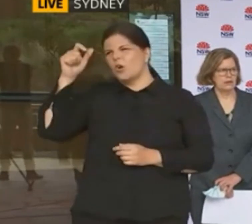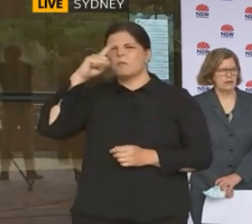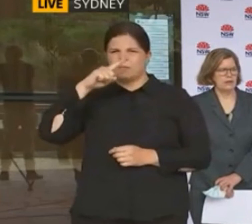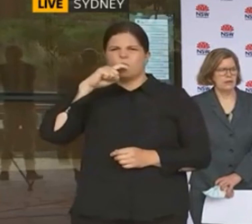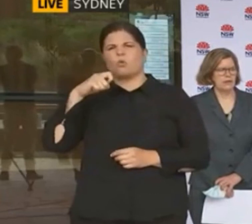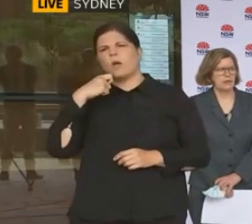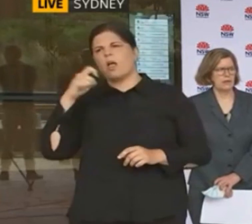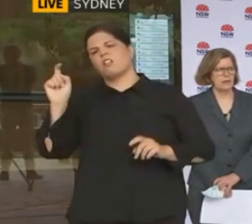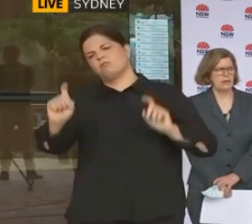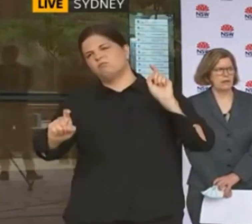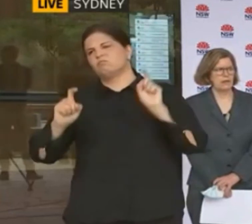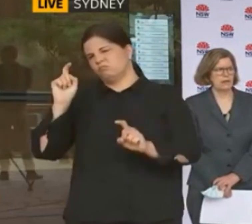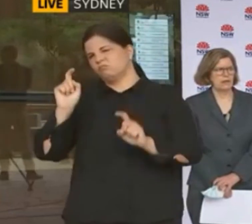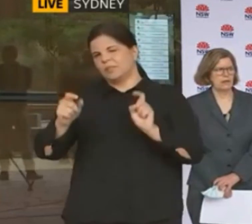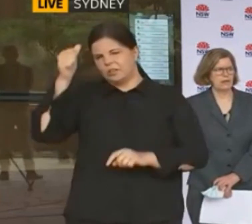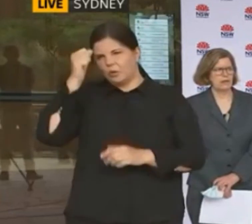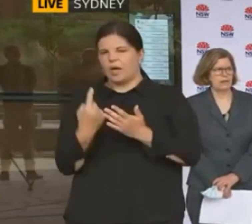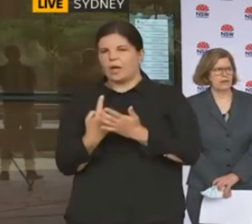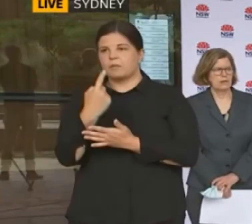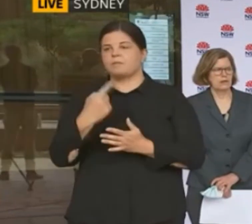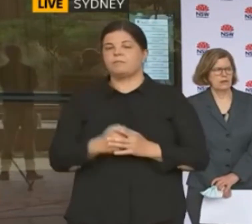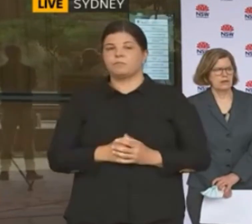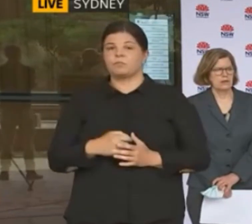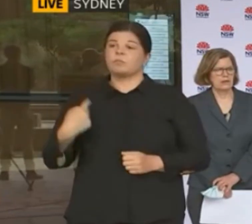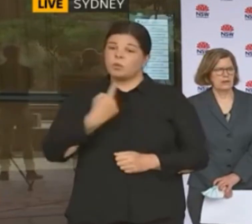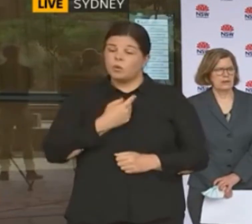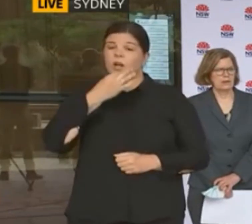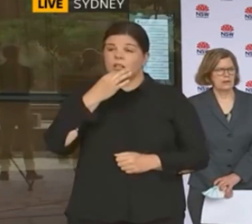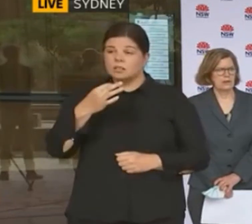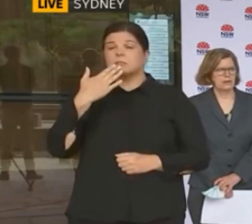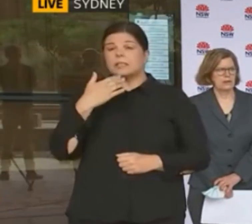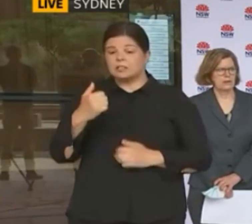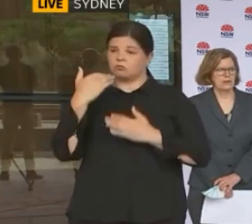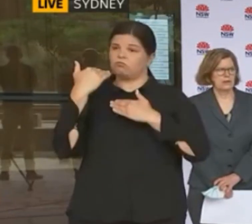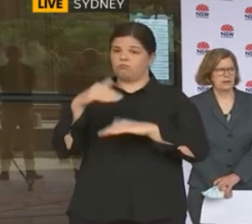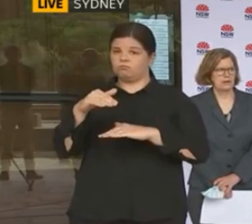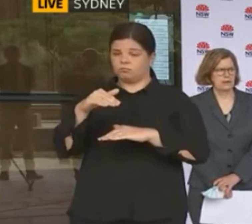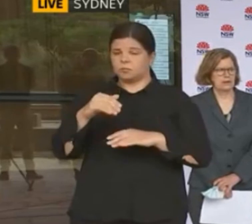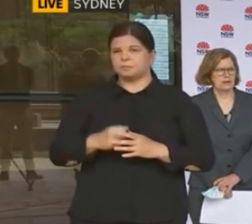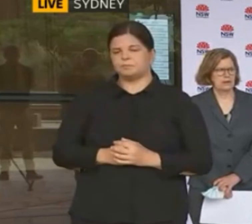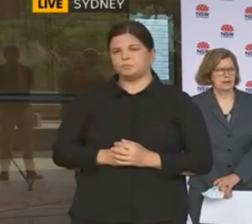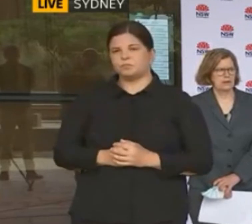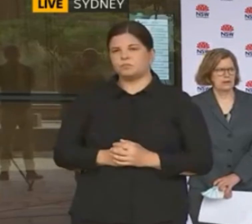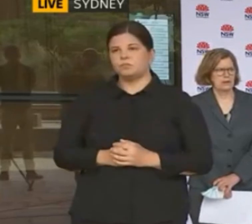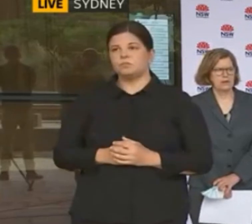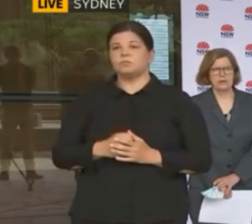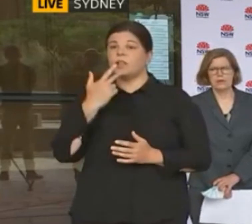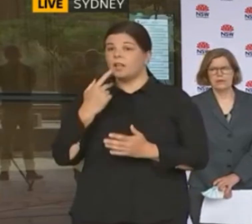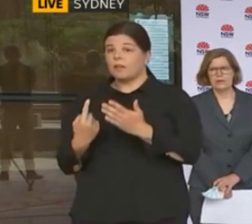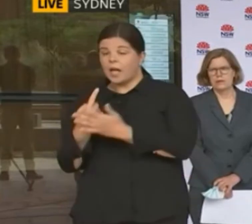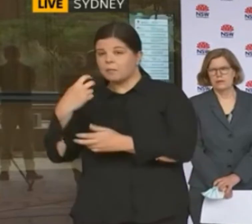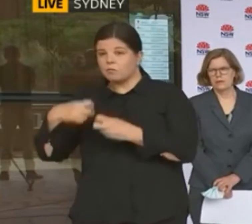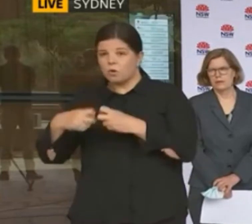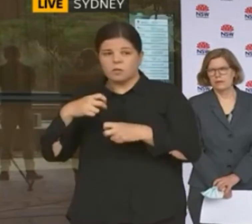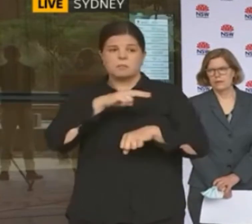as you've heard from Dr. Chanthe and the Premier, we're asking people to restrict their movements. But police will be able to respond to anything that arises.